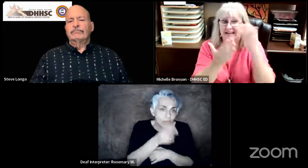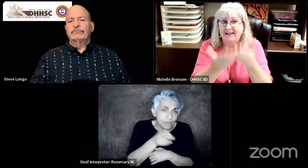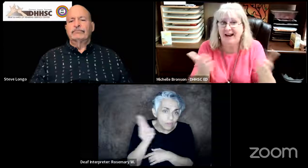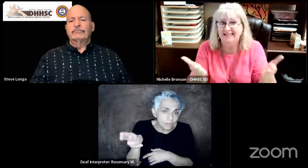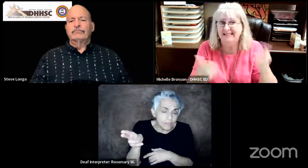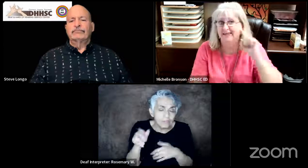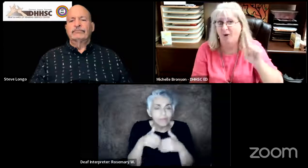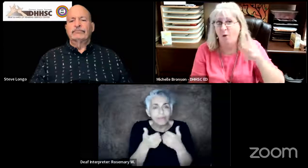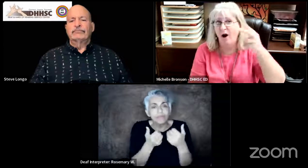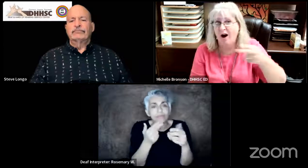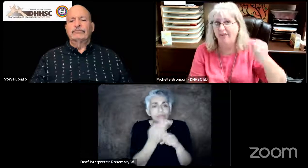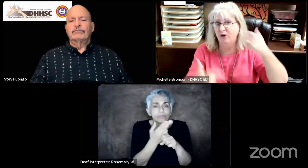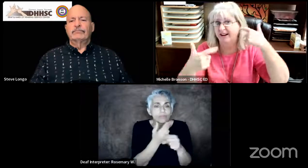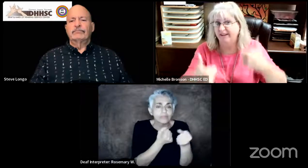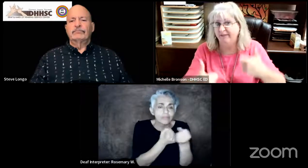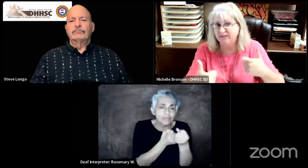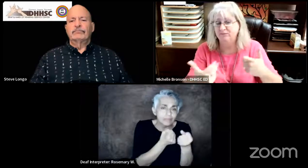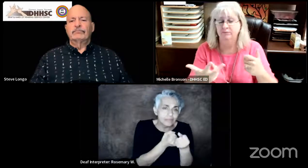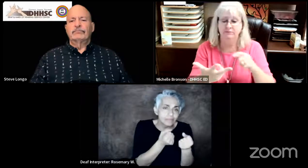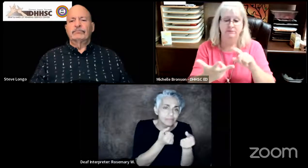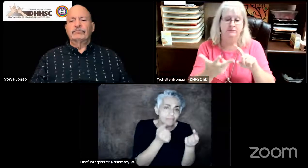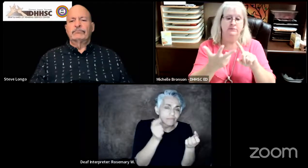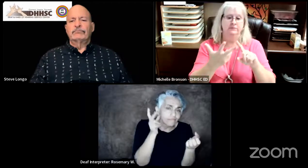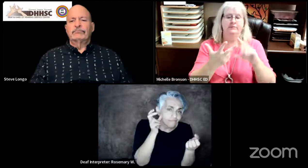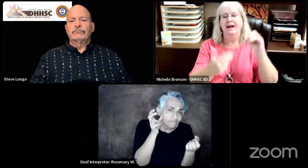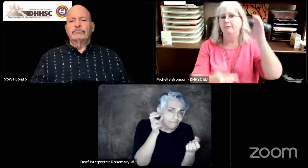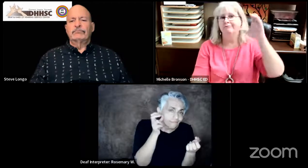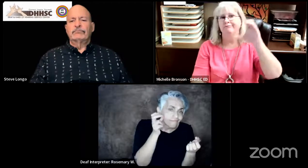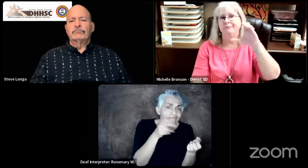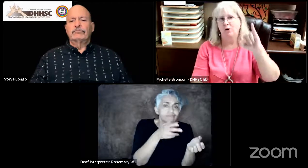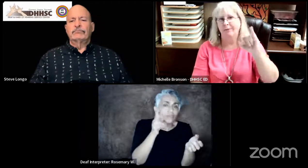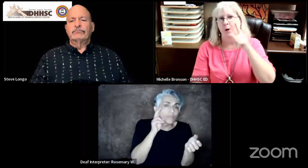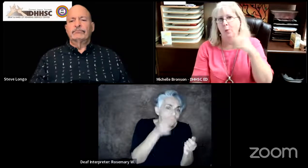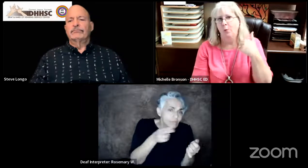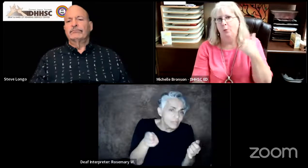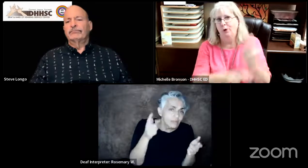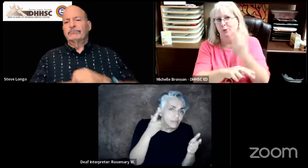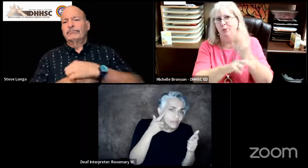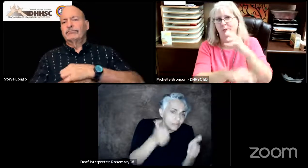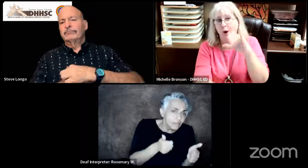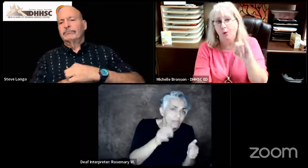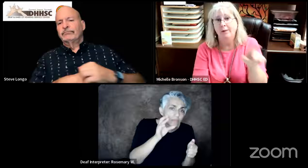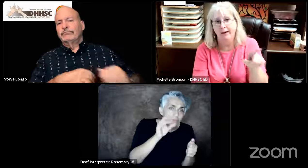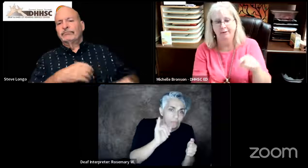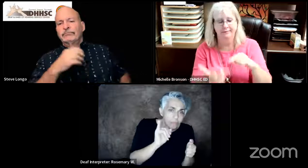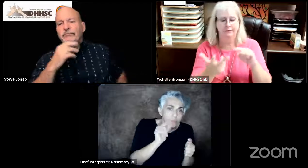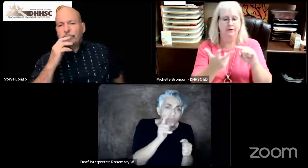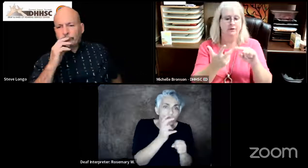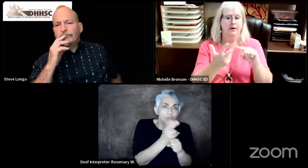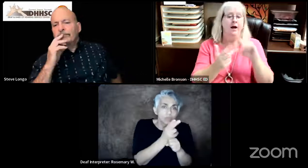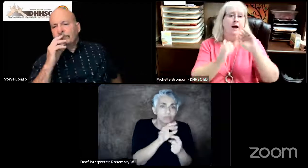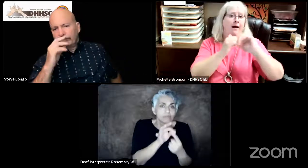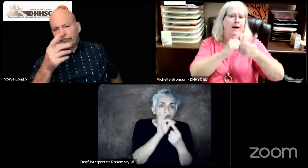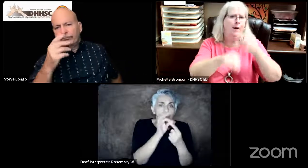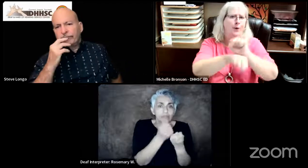How to use assistive listening devices for those who are hard of hearing or late deafened or who have a cochlear